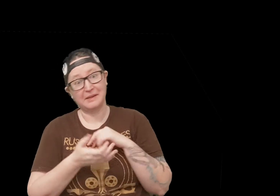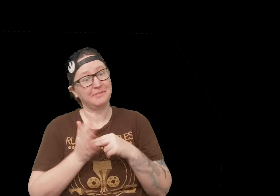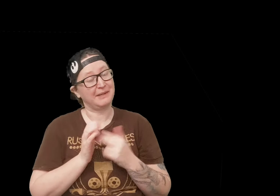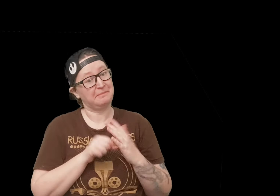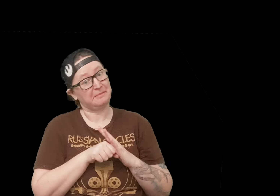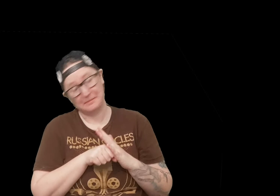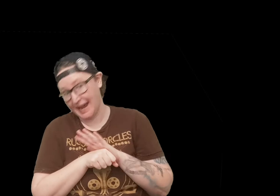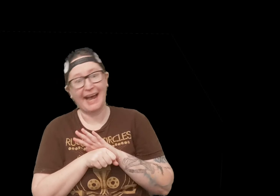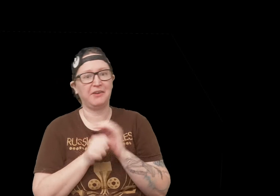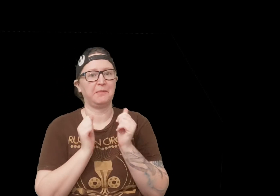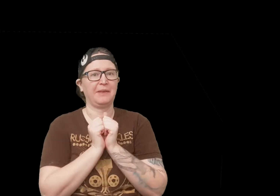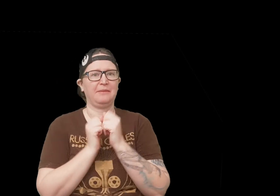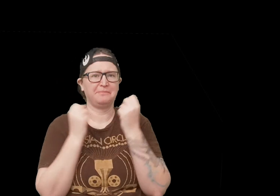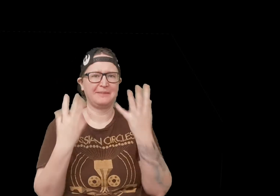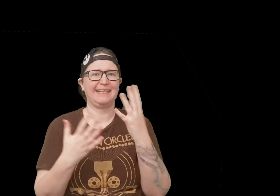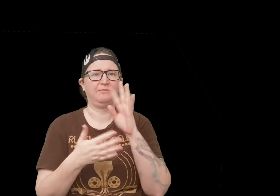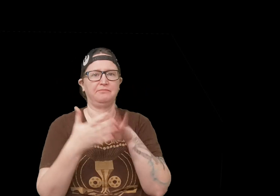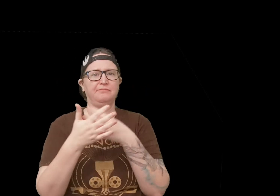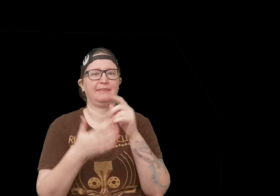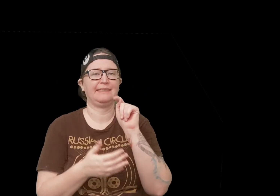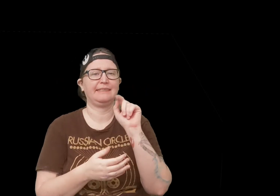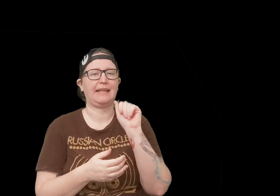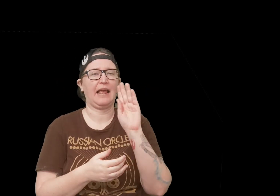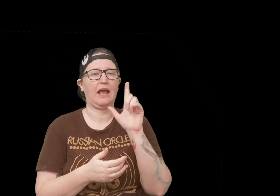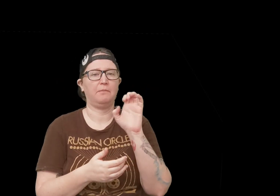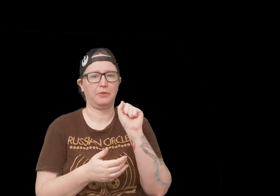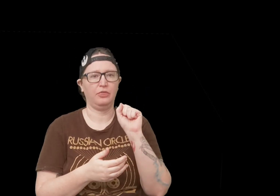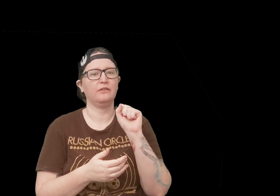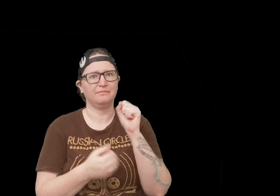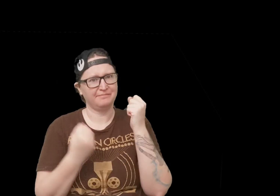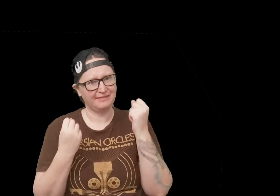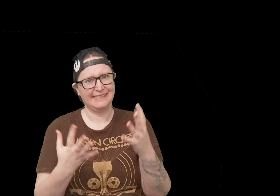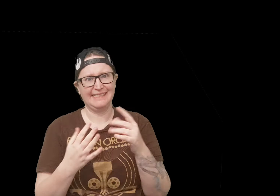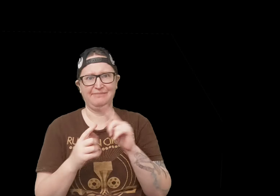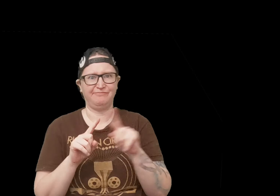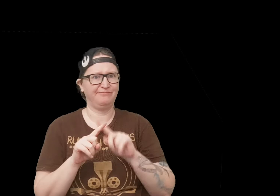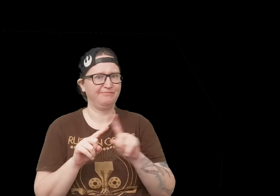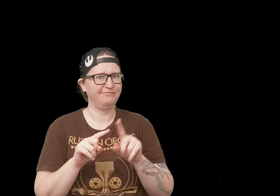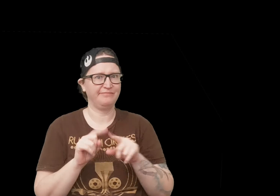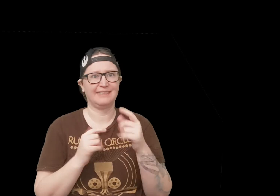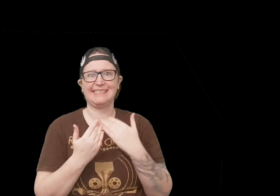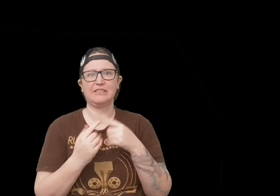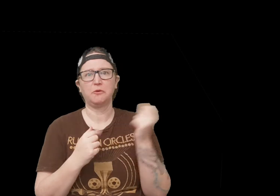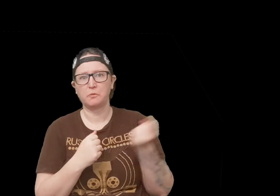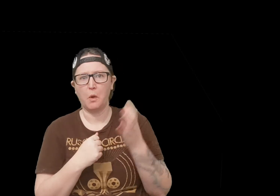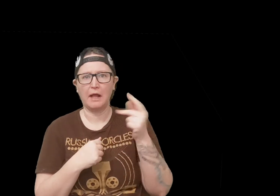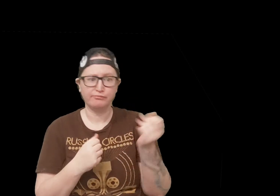And this is chock full of a bunch of different tables. A lot of different tables. So it's